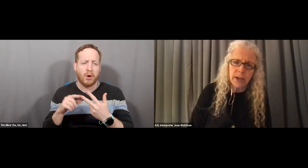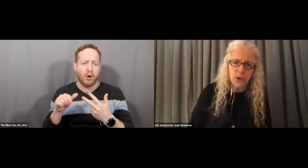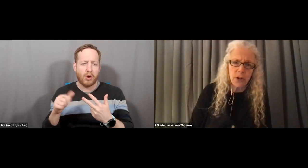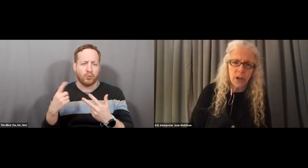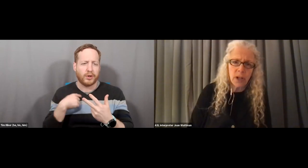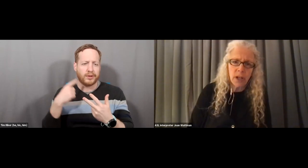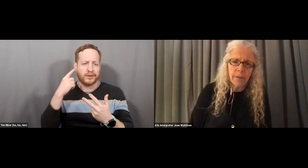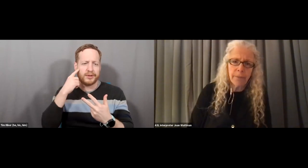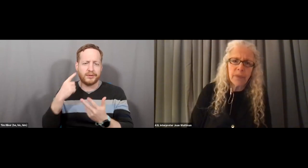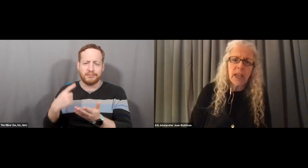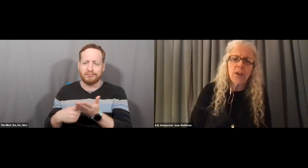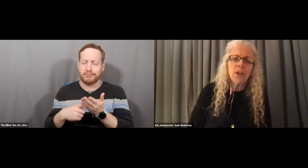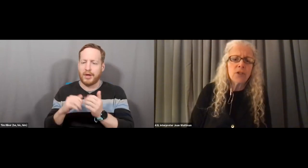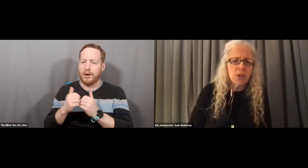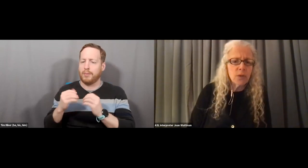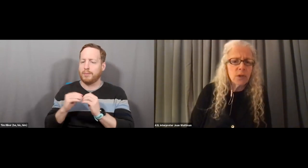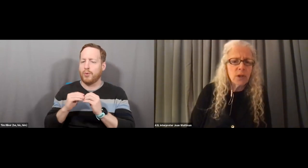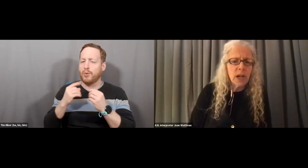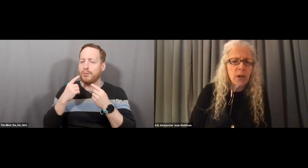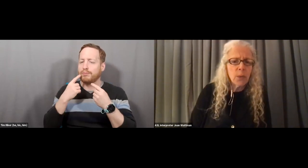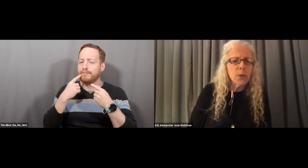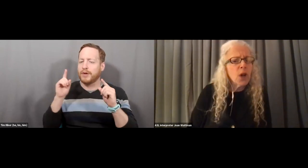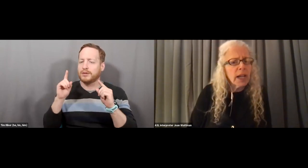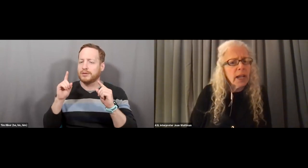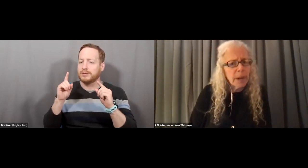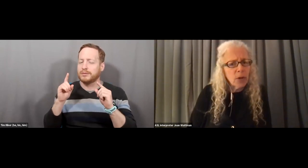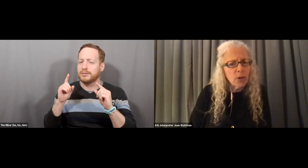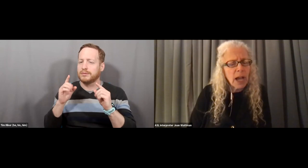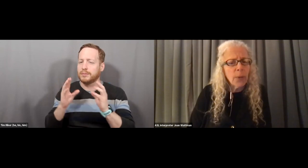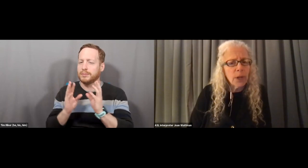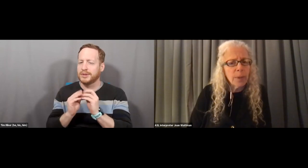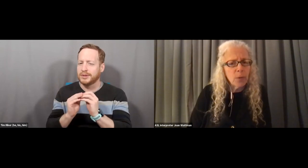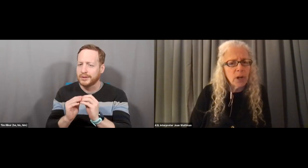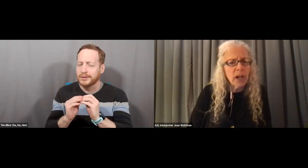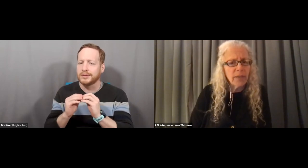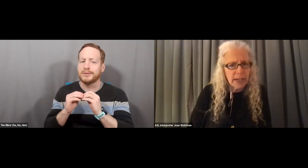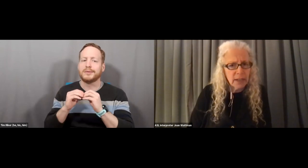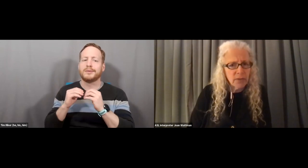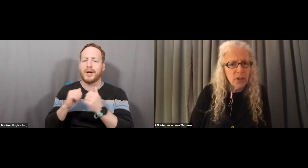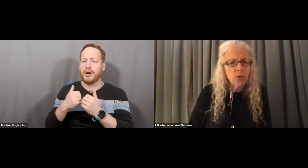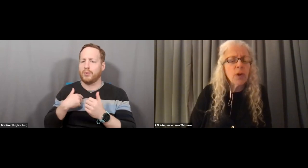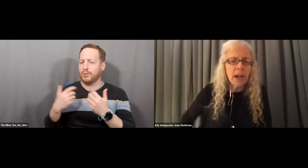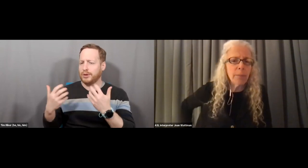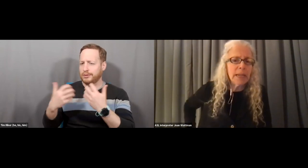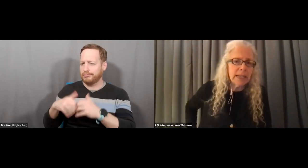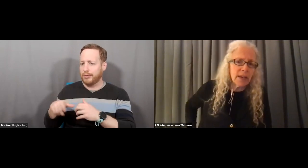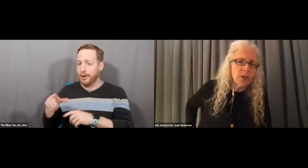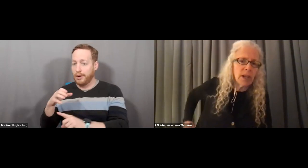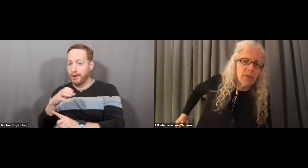centered. And also, we were talking about how we could be more effective running our meetings every